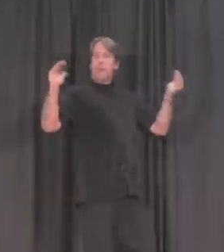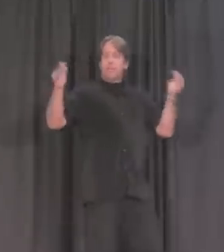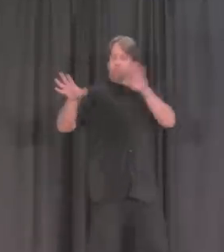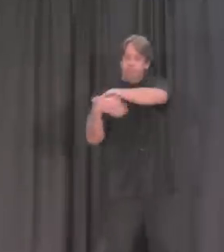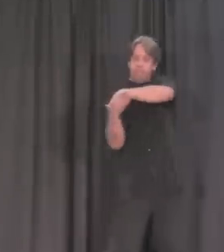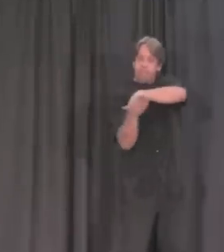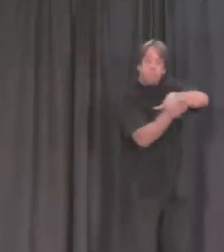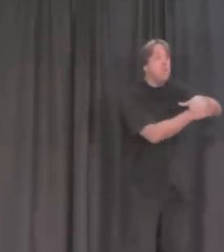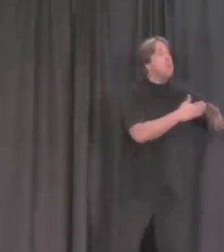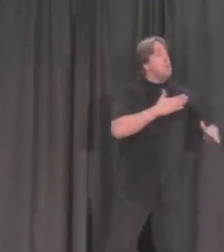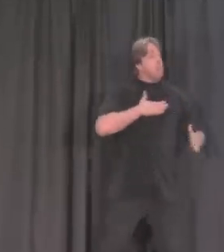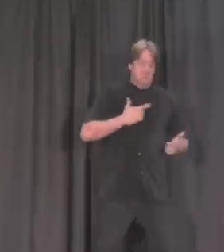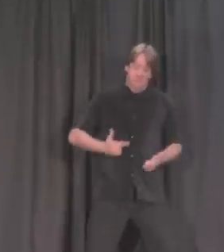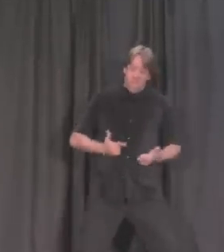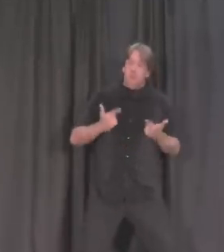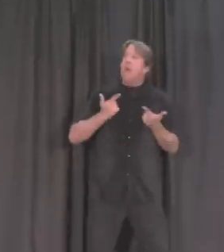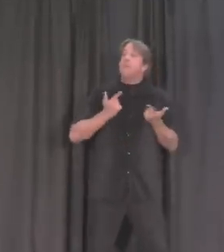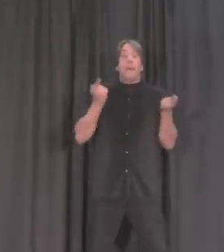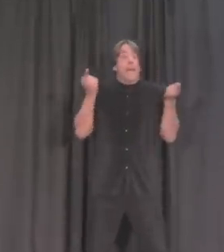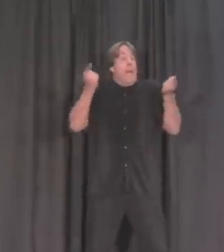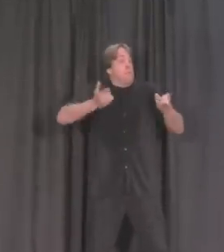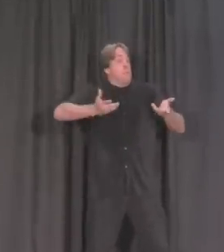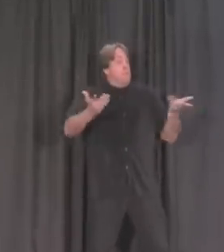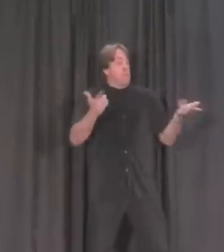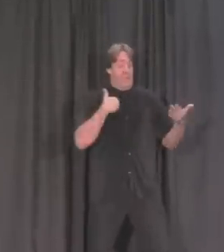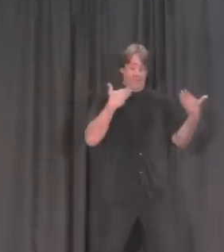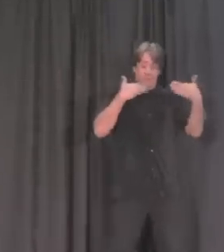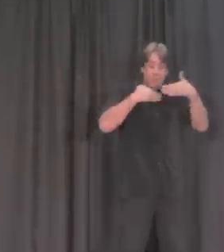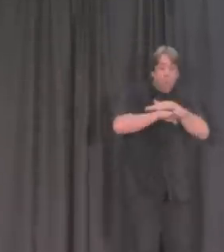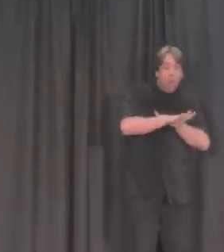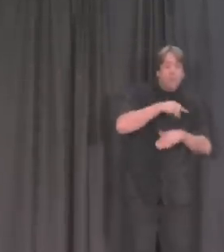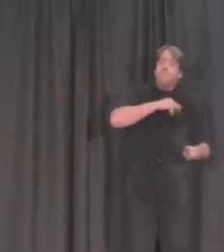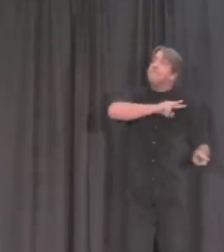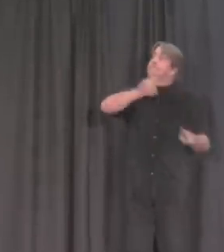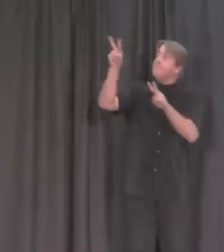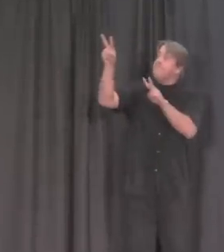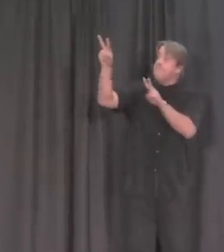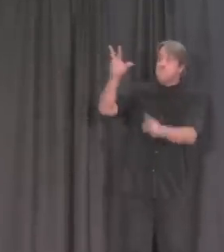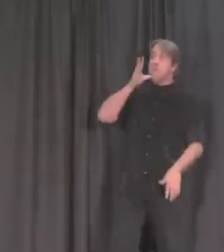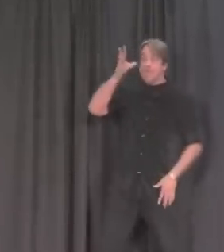Yep, that is the hearing world and the deaf world for you. So,